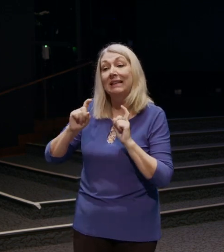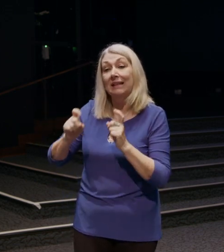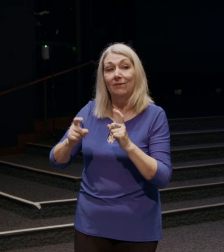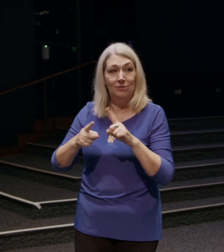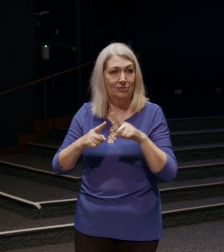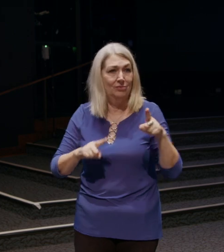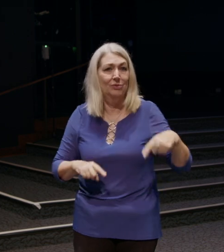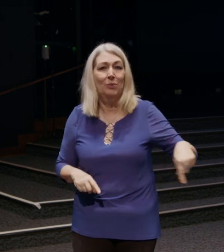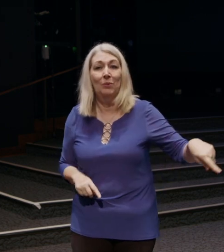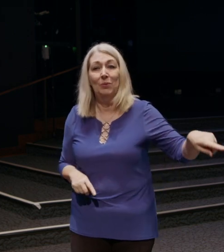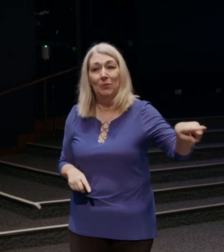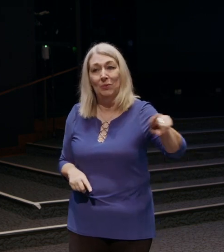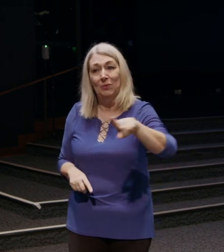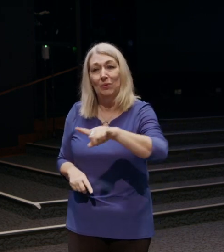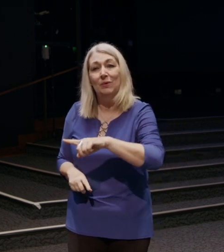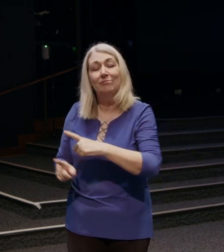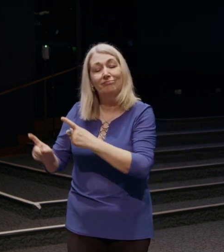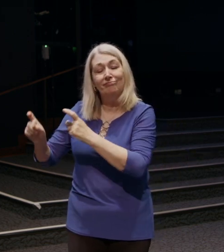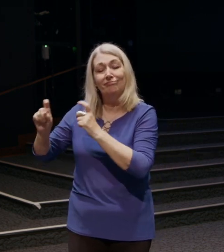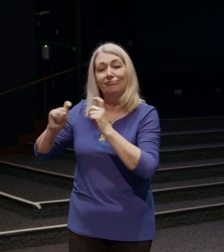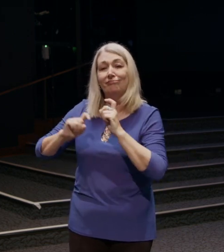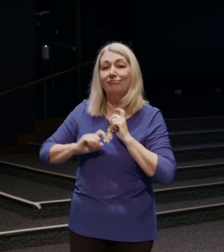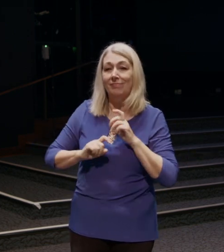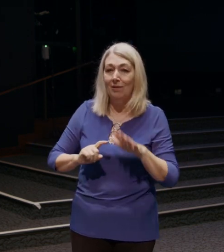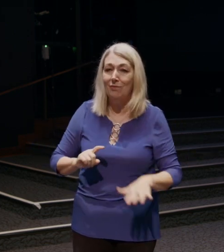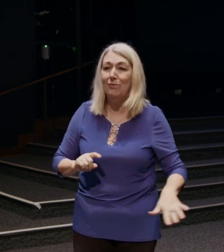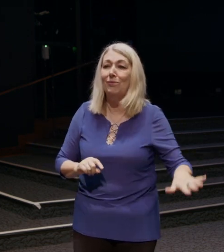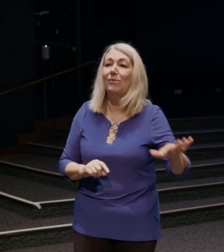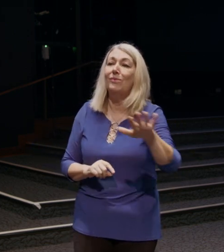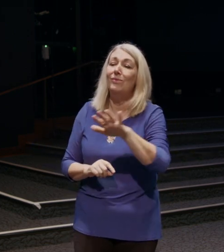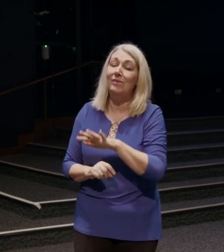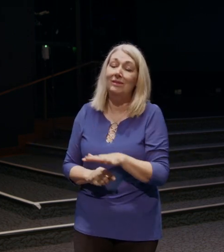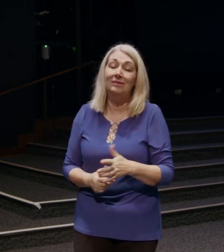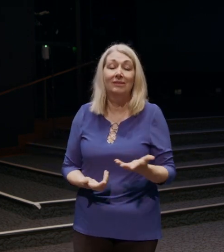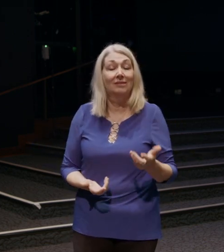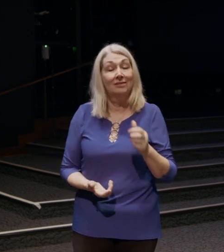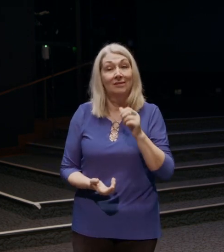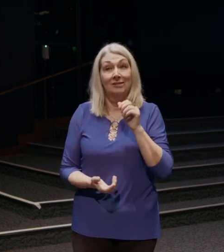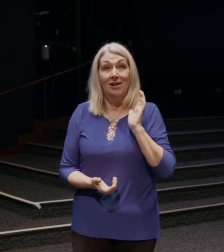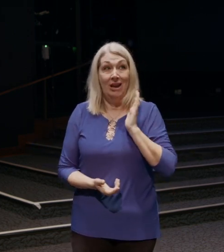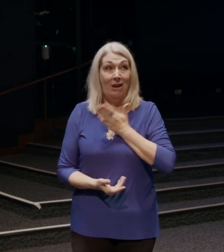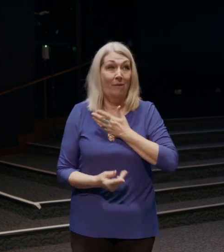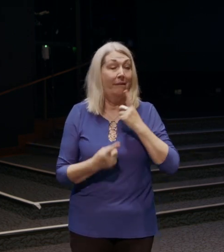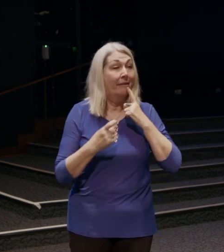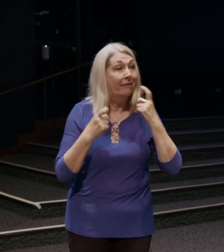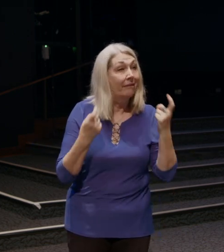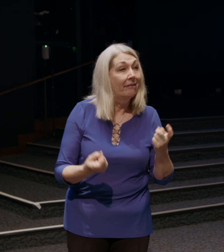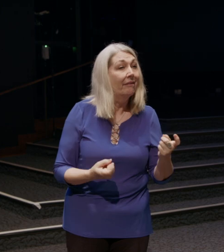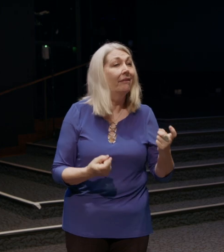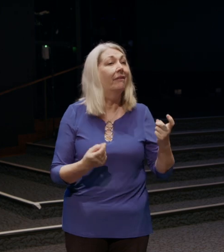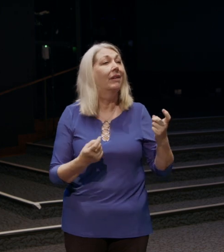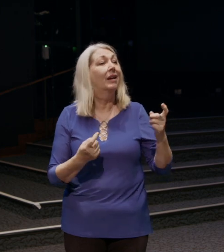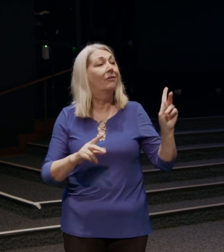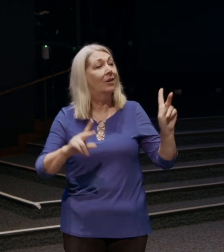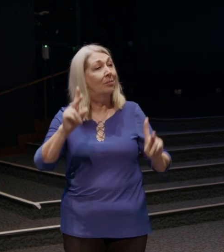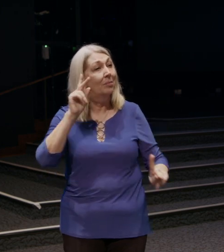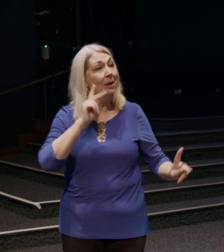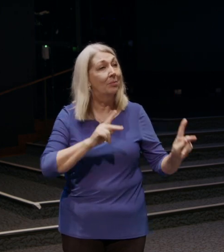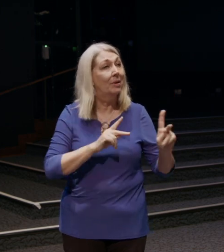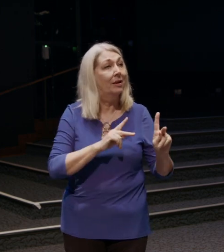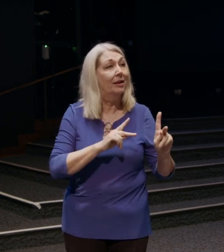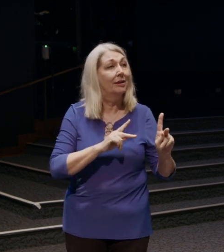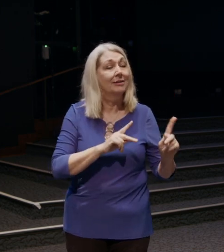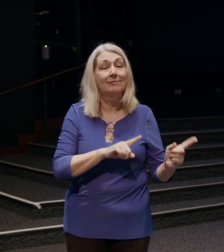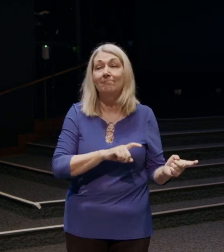you. And the imperfect record of humanity was placed upon